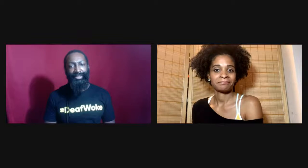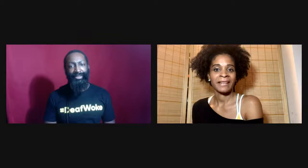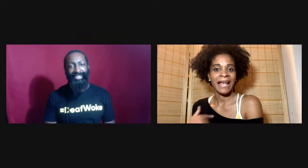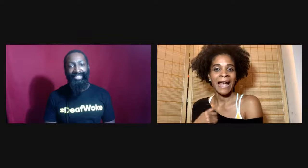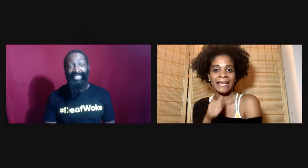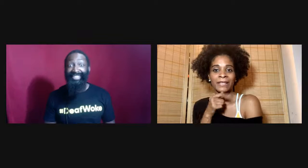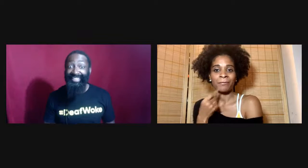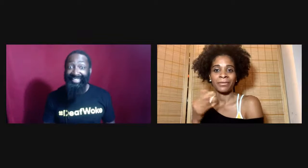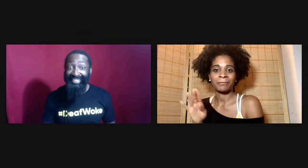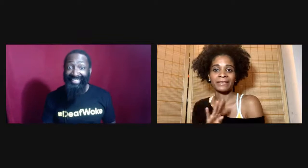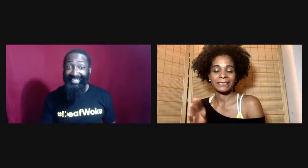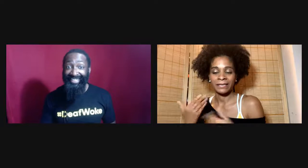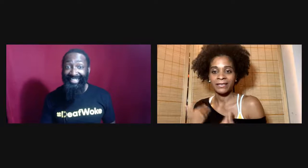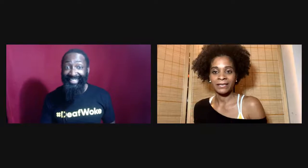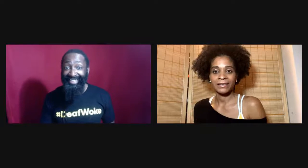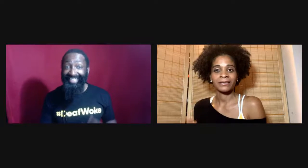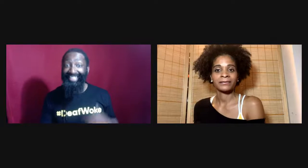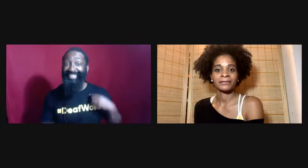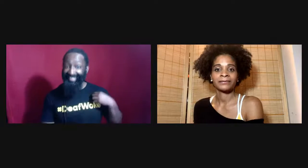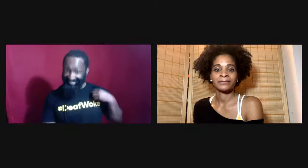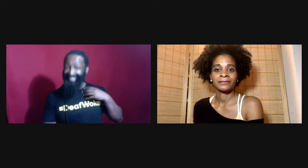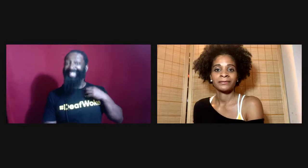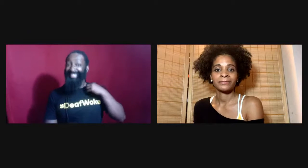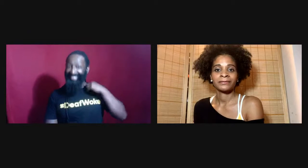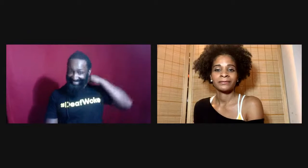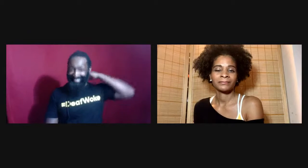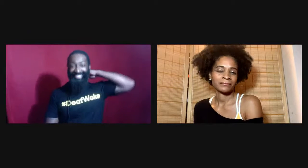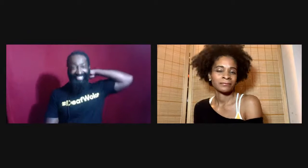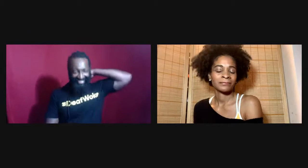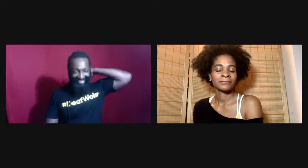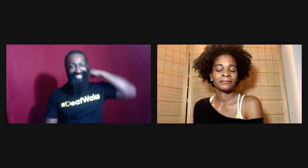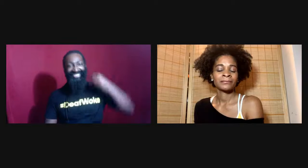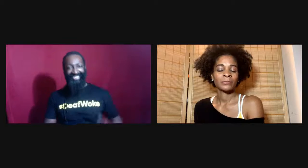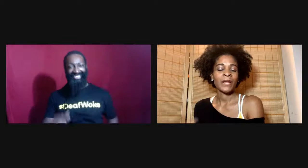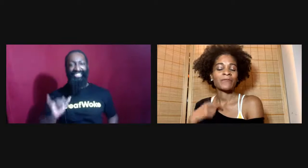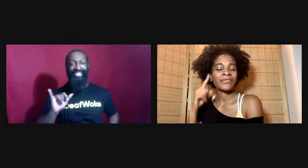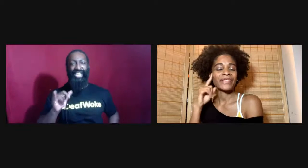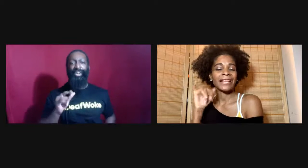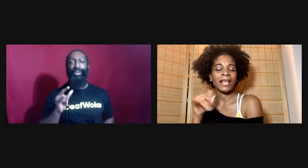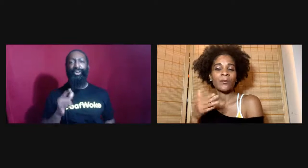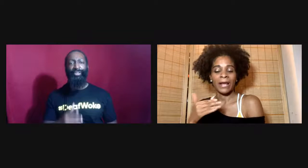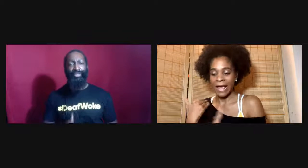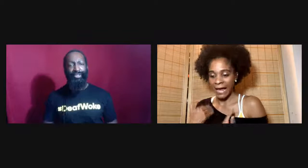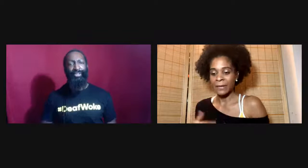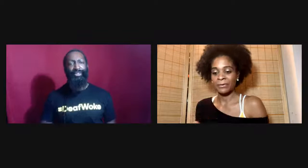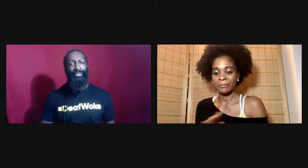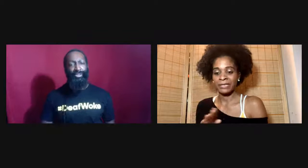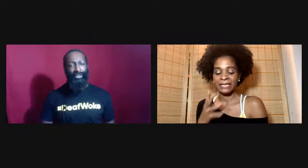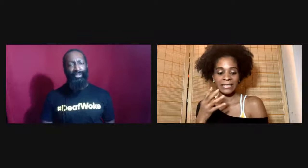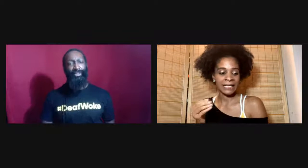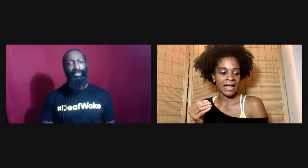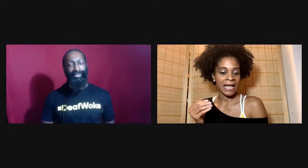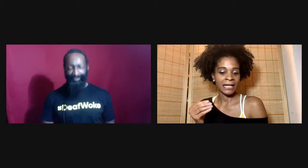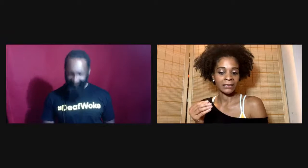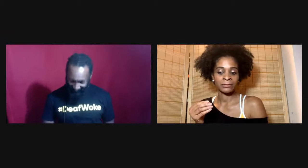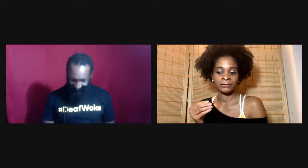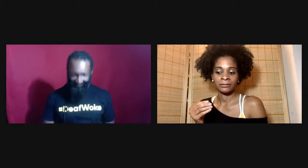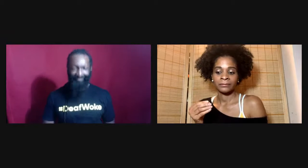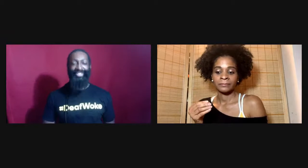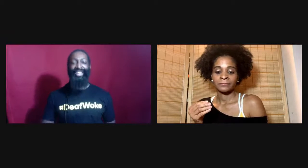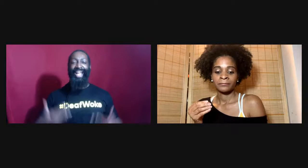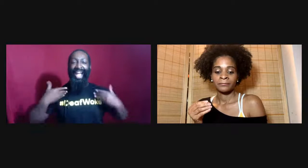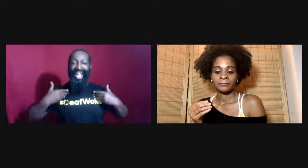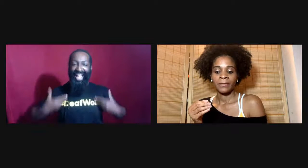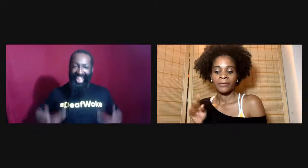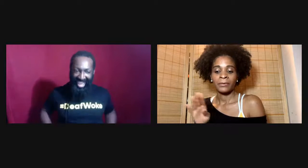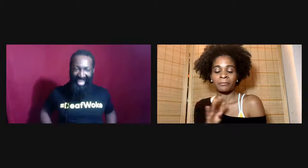The business is me. I am the business. I have to have that